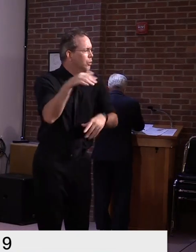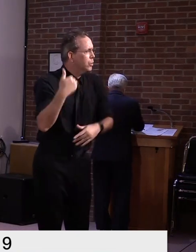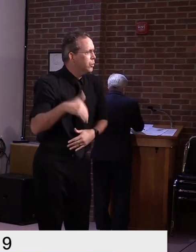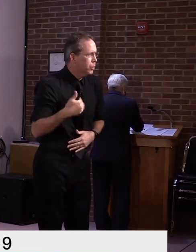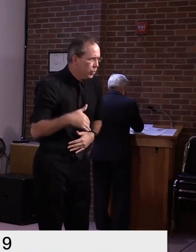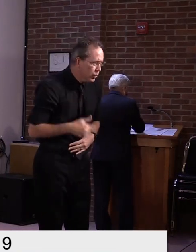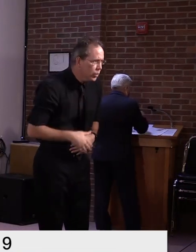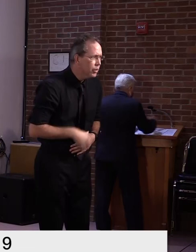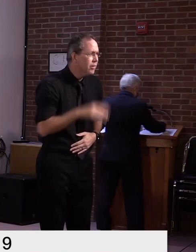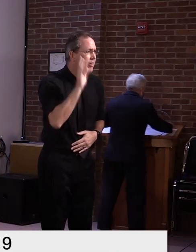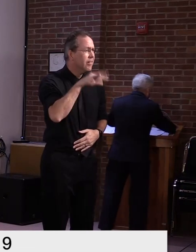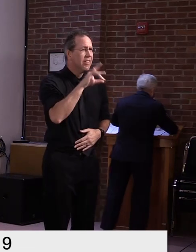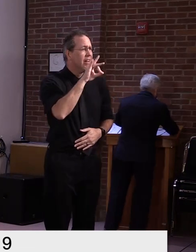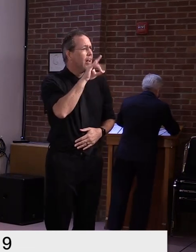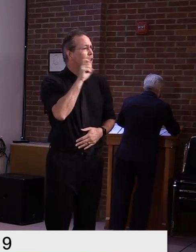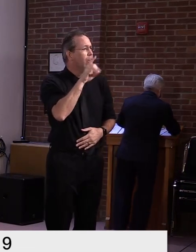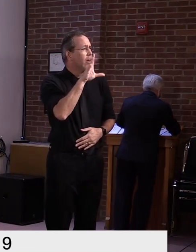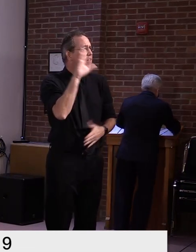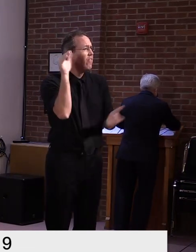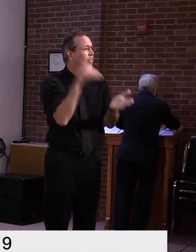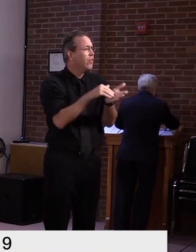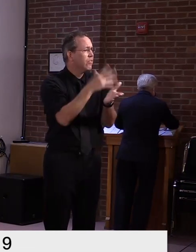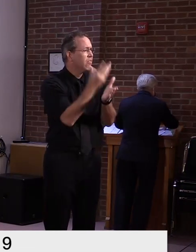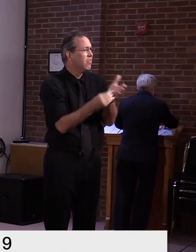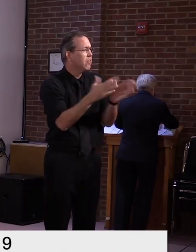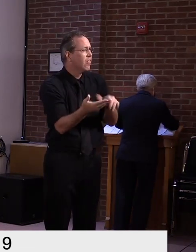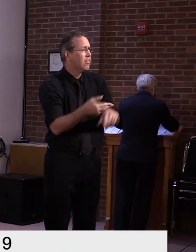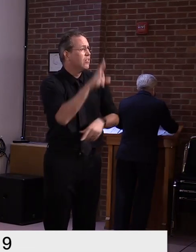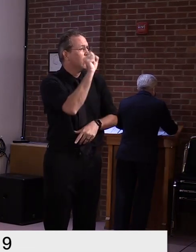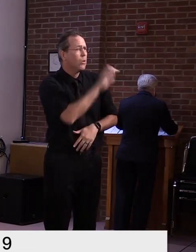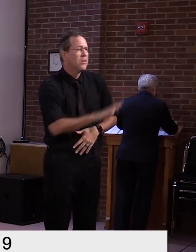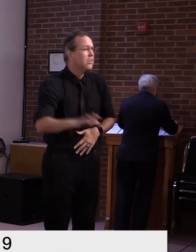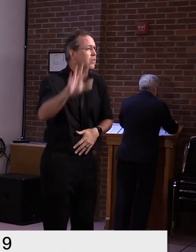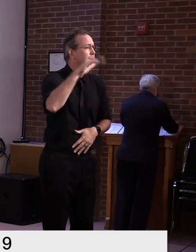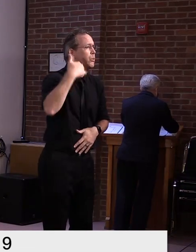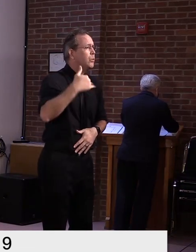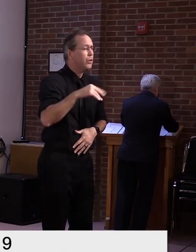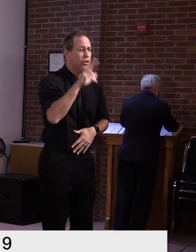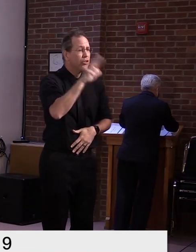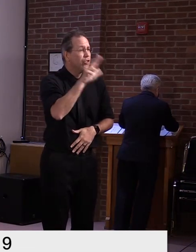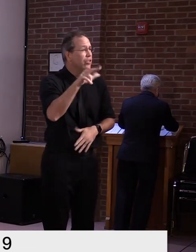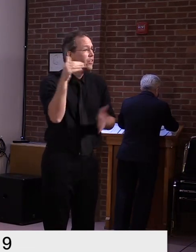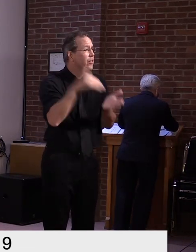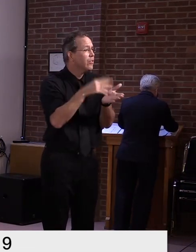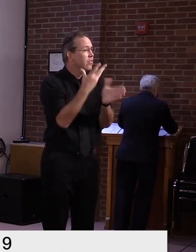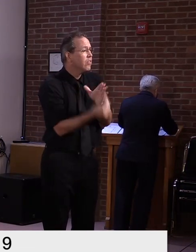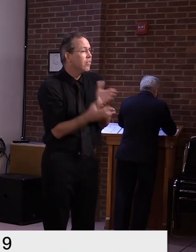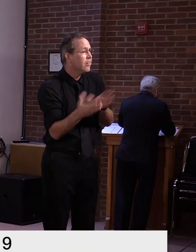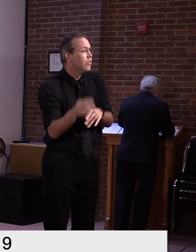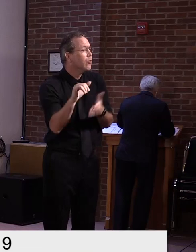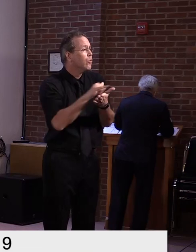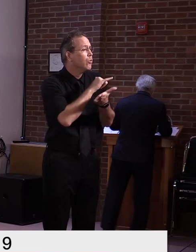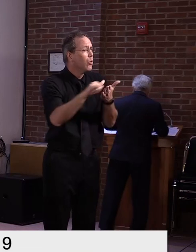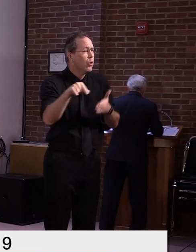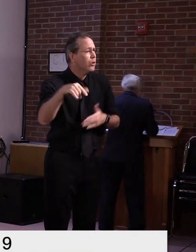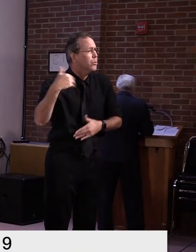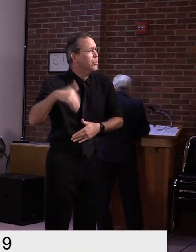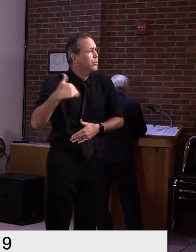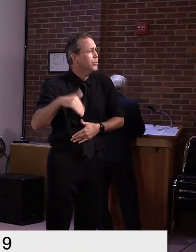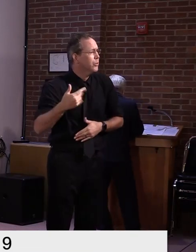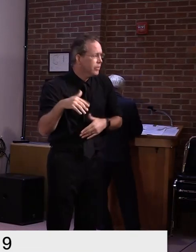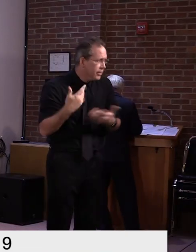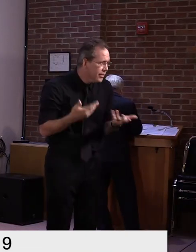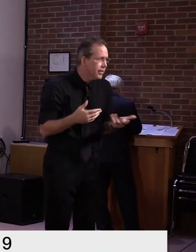185,000 in the U.S. and 33,000 in New York alone, and the surge on beds that overwhelmed hospitals in